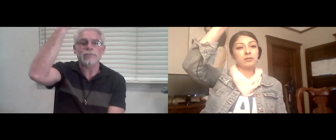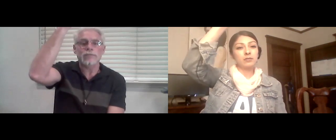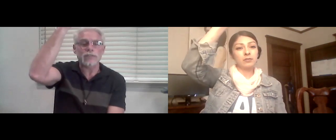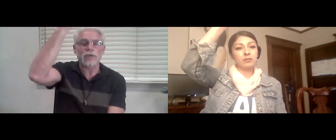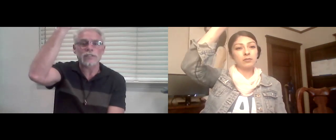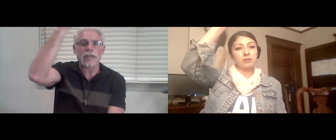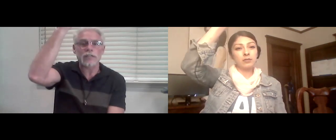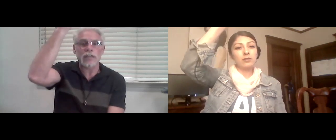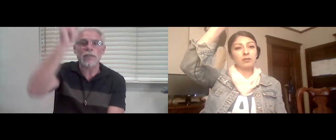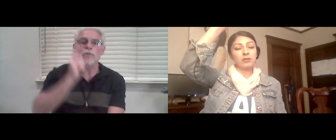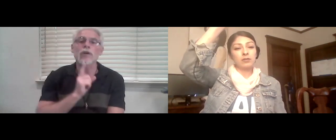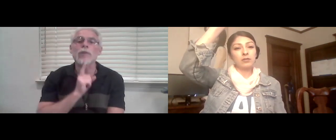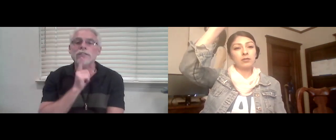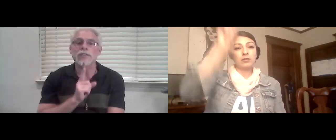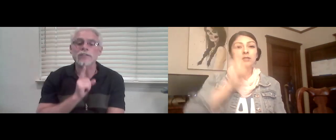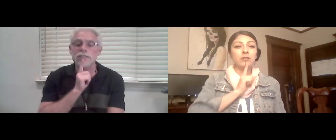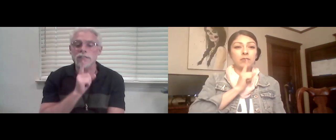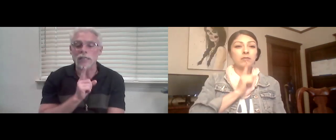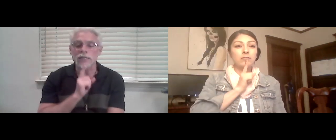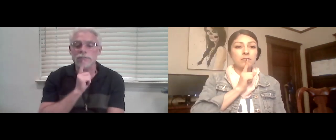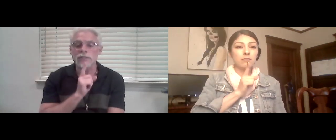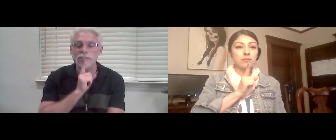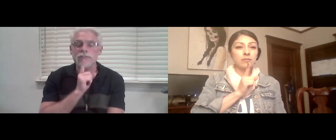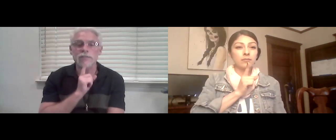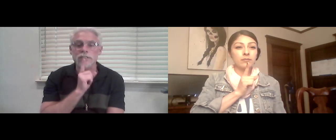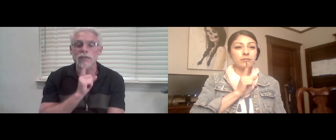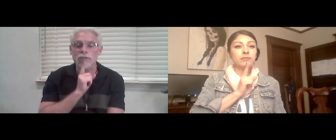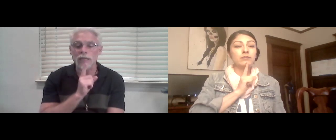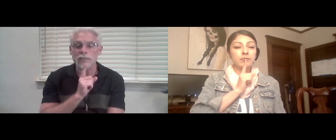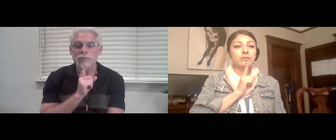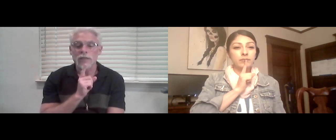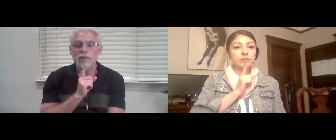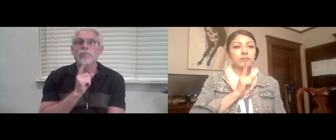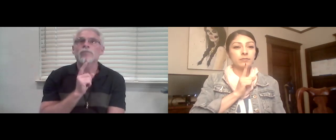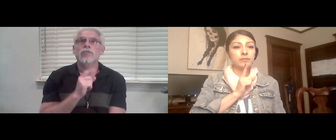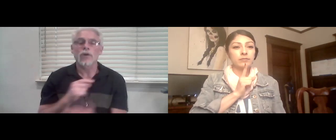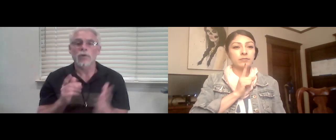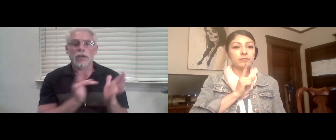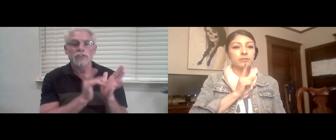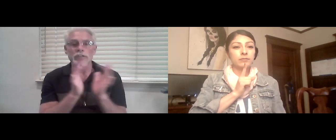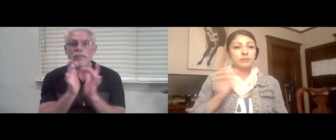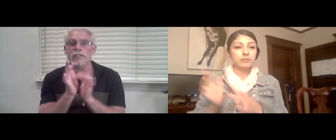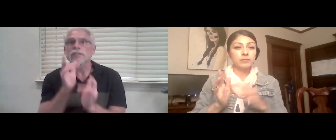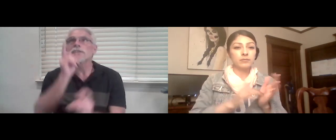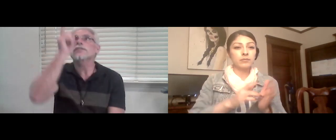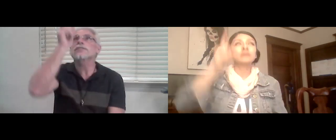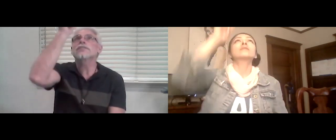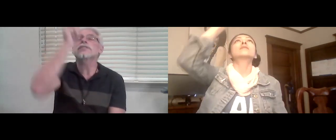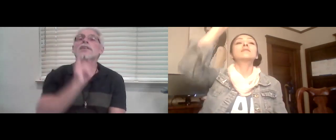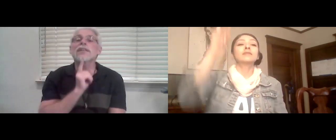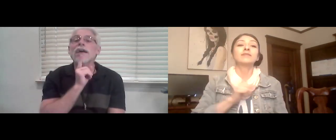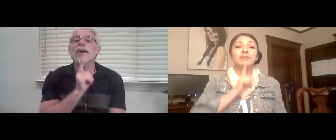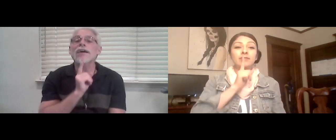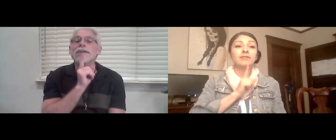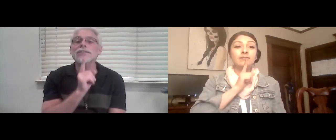there, that's where he's at. And then we go back to this is the light. This is the sign for light. So, Jesus is